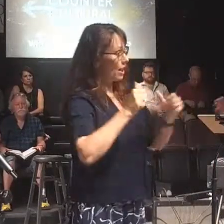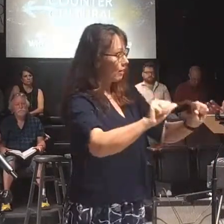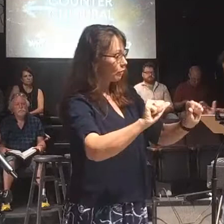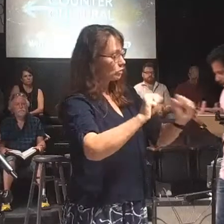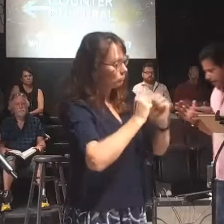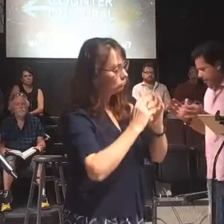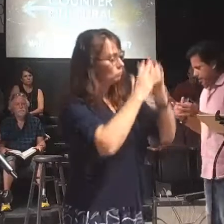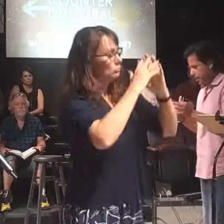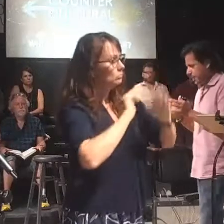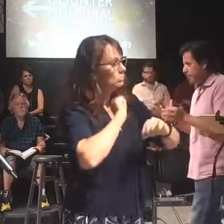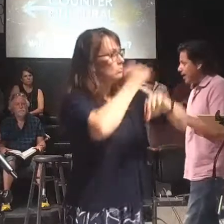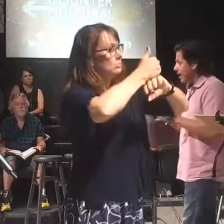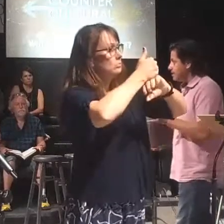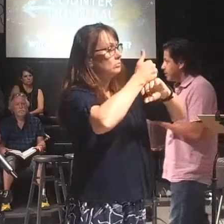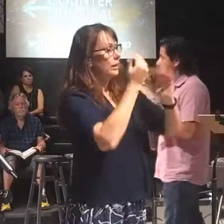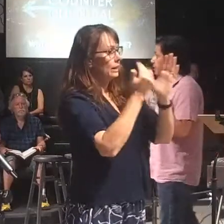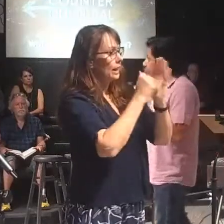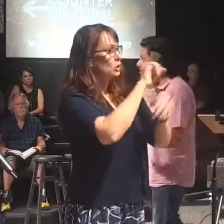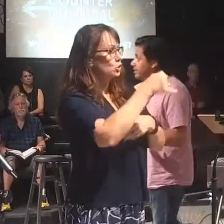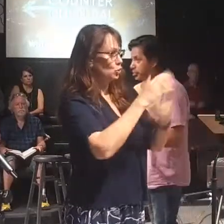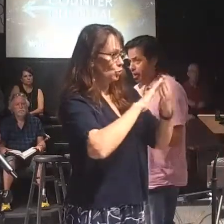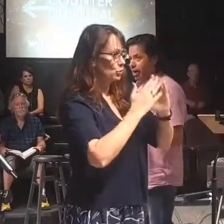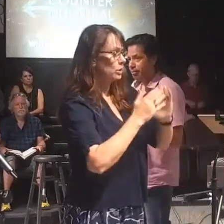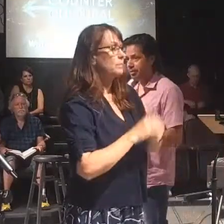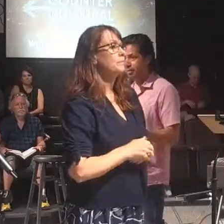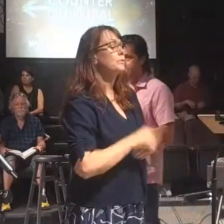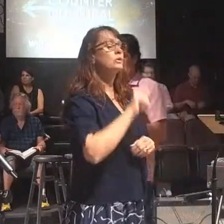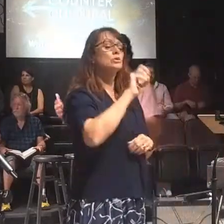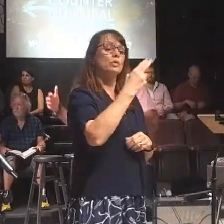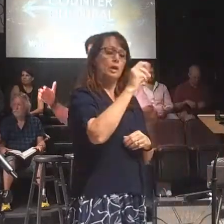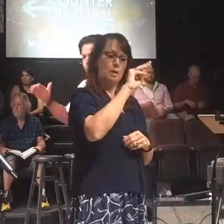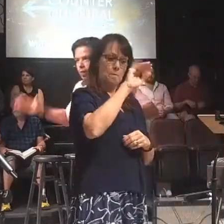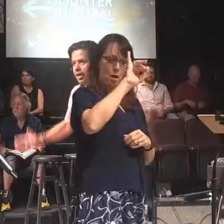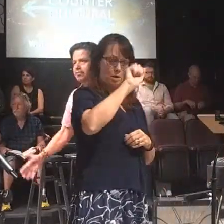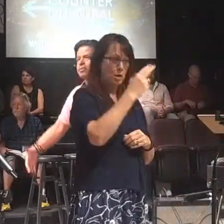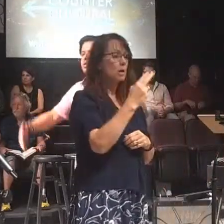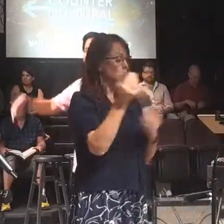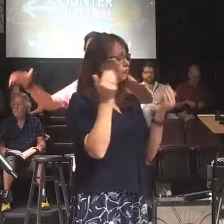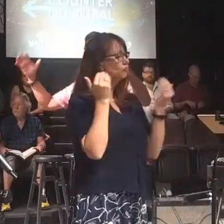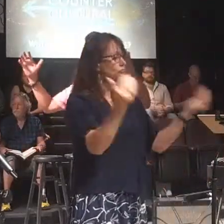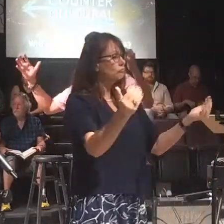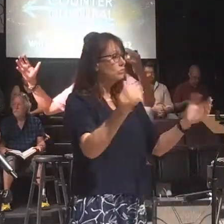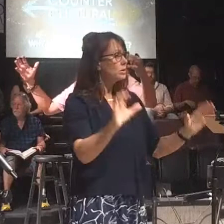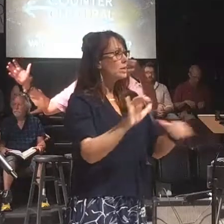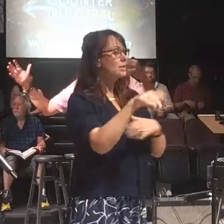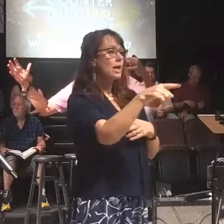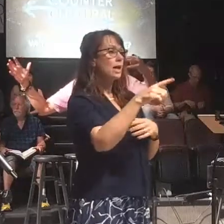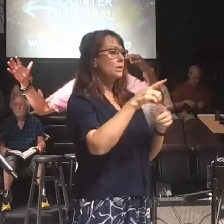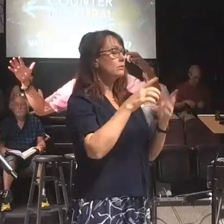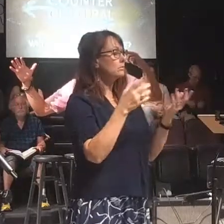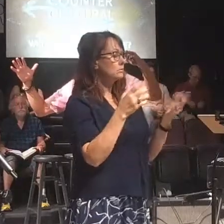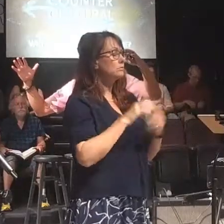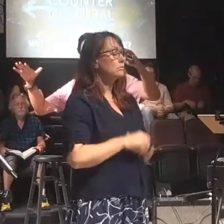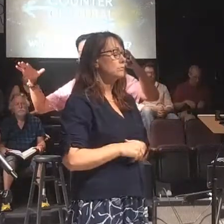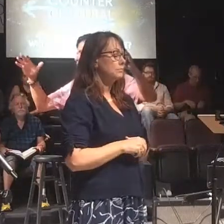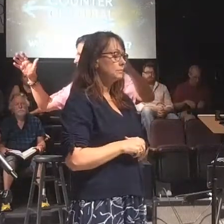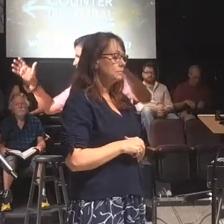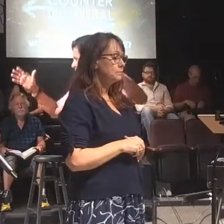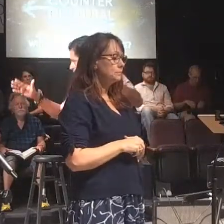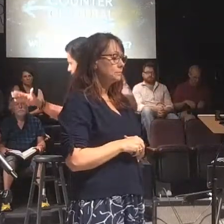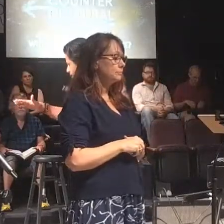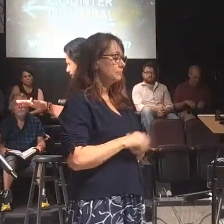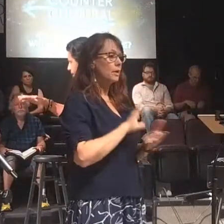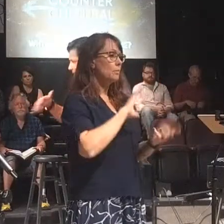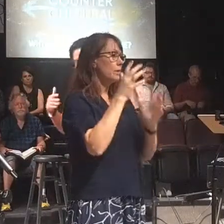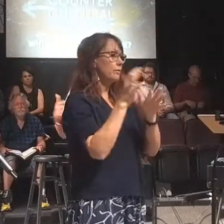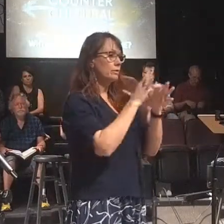So after that, Nehemiah essentially does his job. There's this wave, this upheaval of connection, and then eventually it